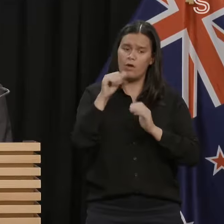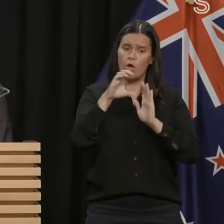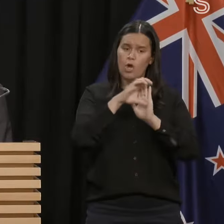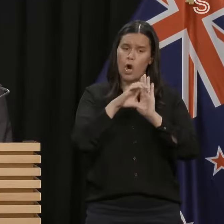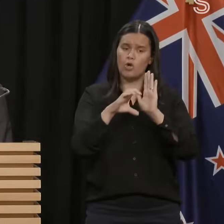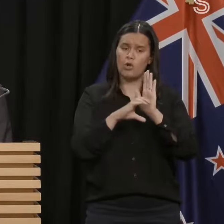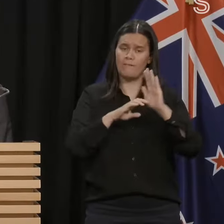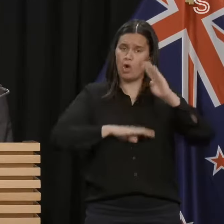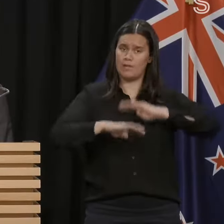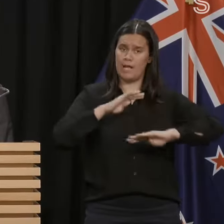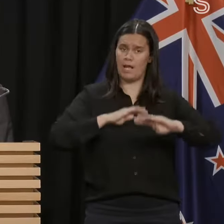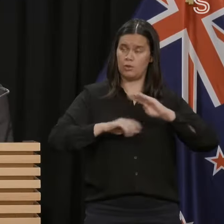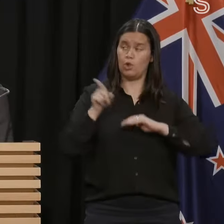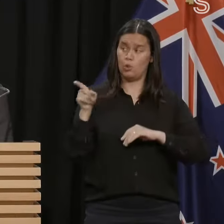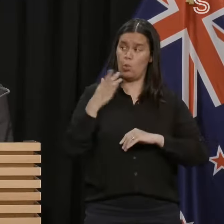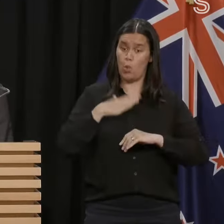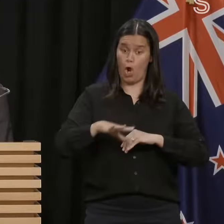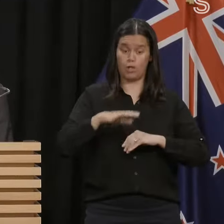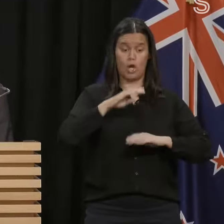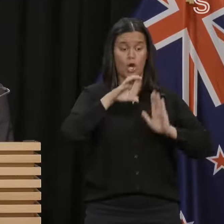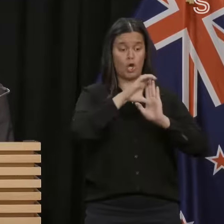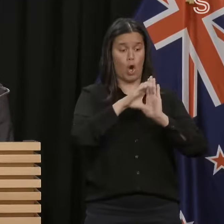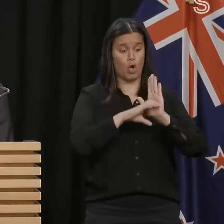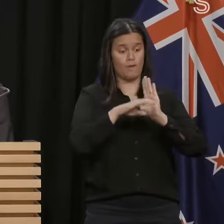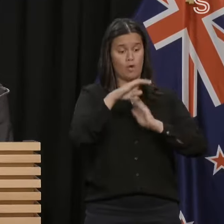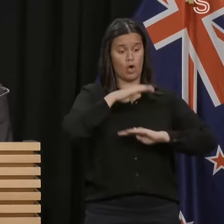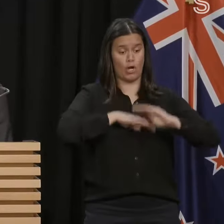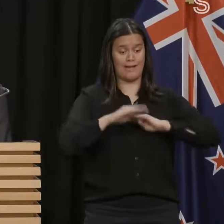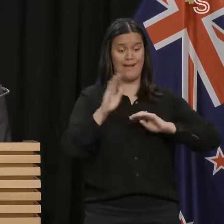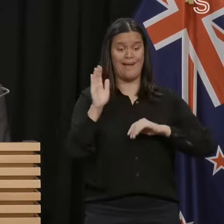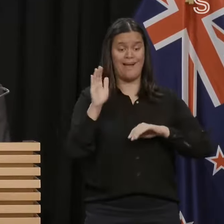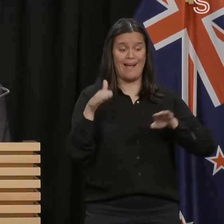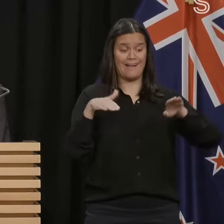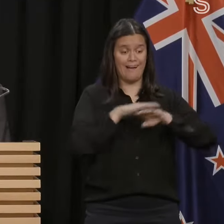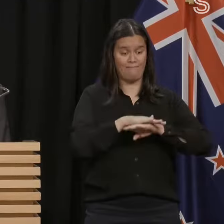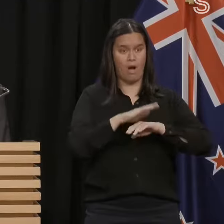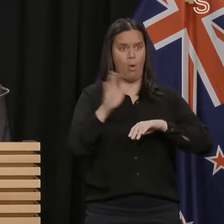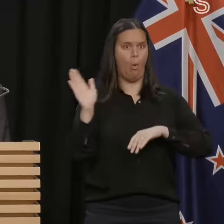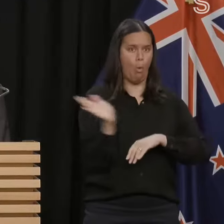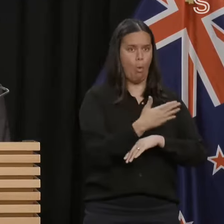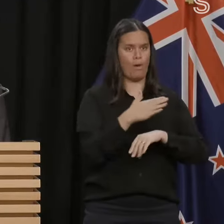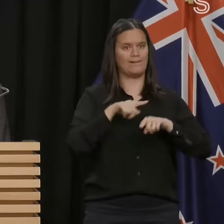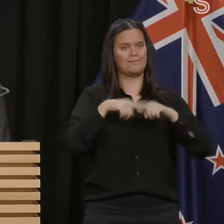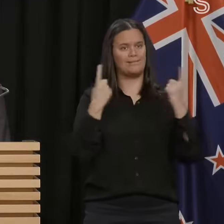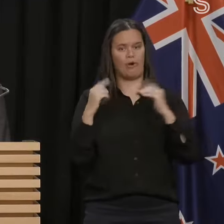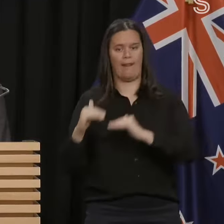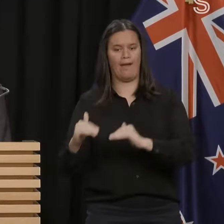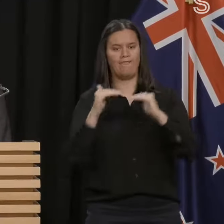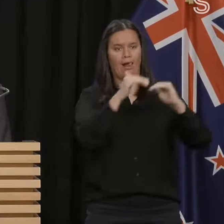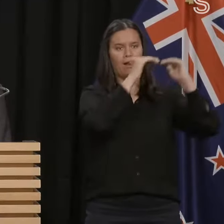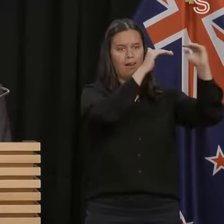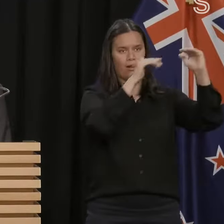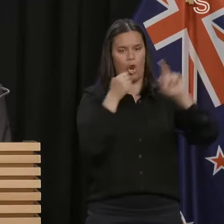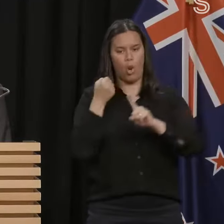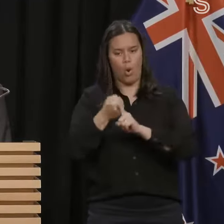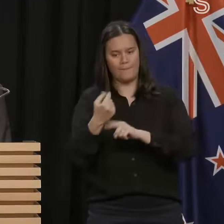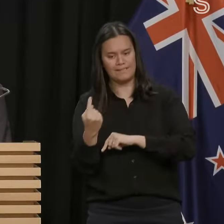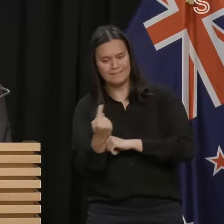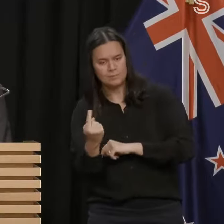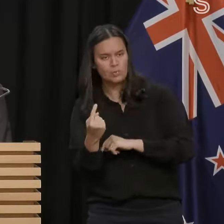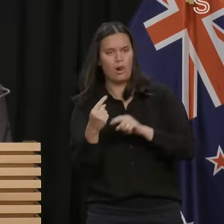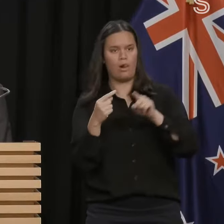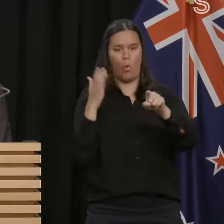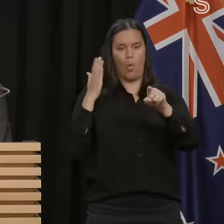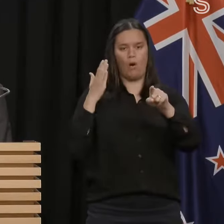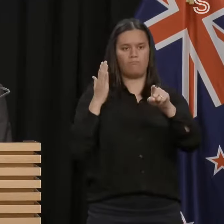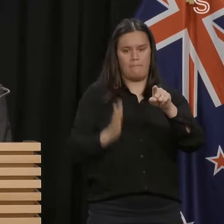those groups? I think certainly where a law firm is representing a client and lobbying on